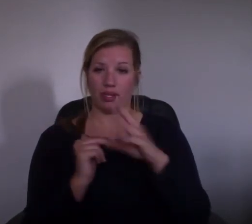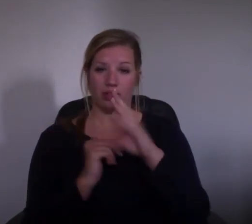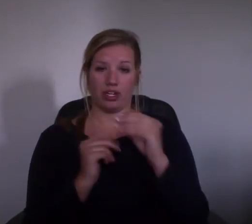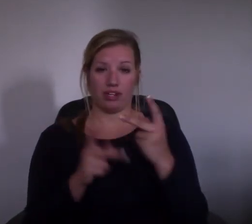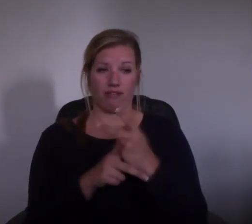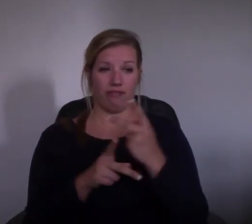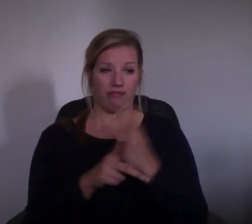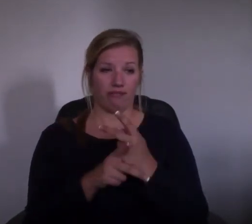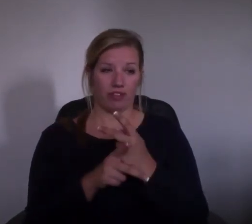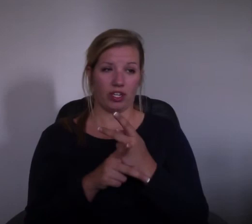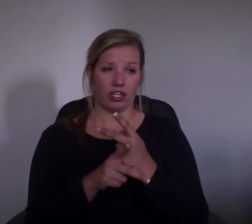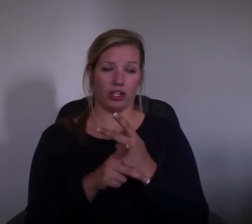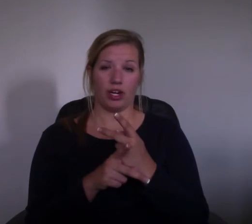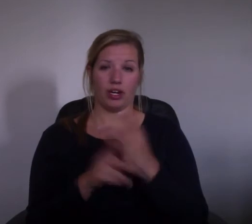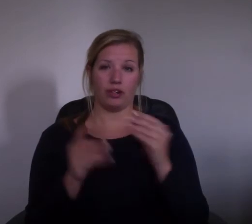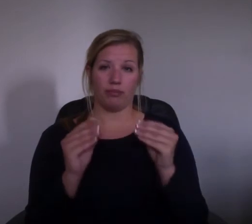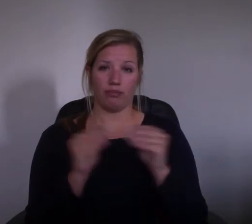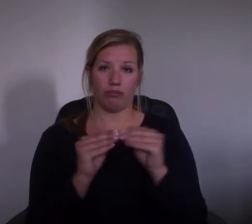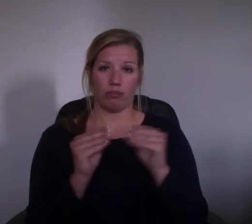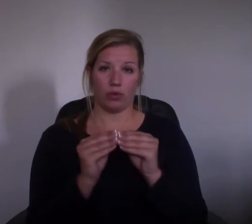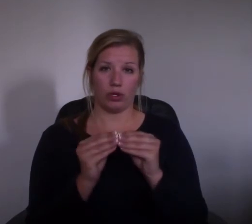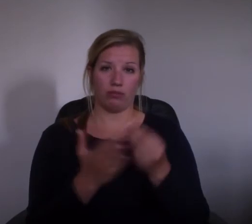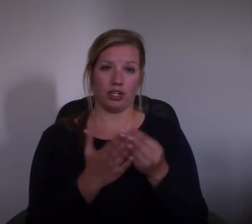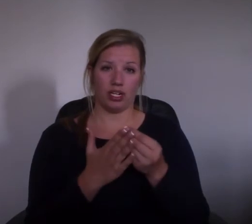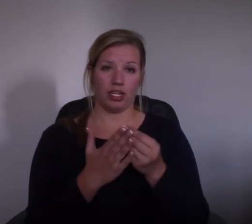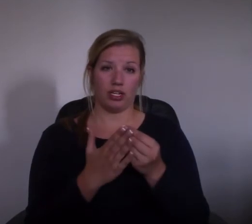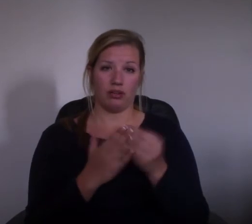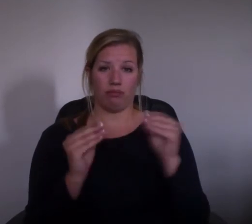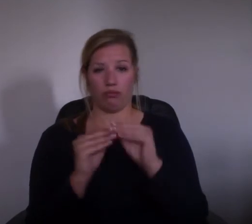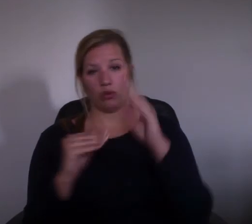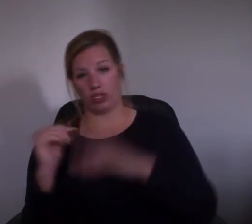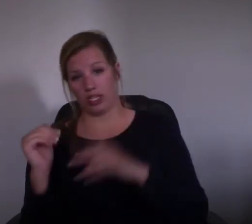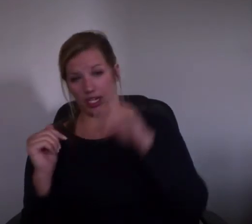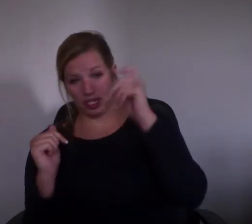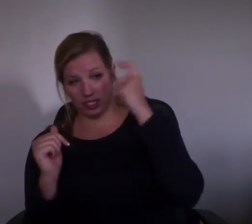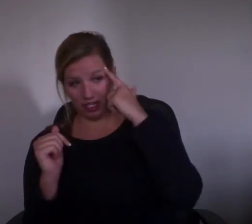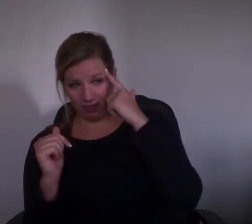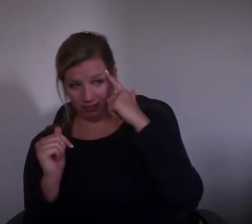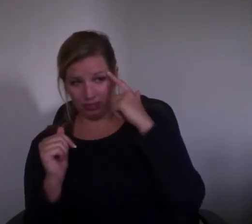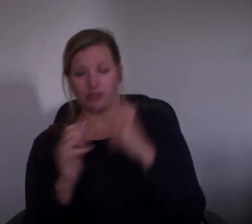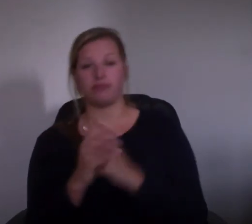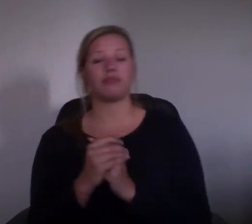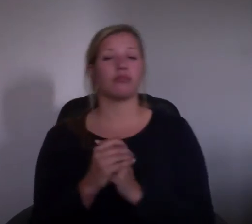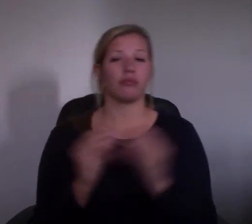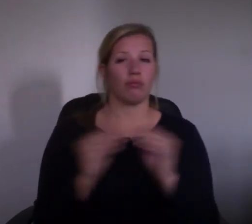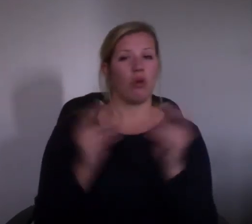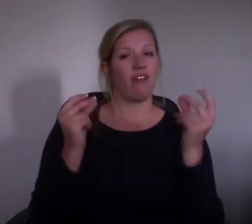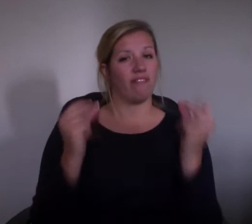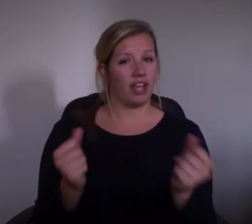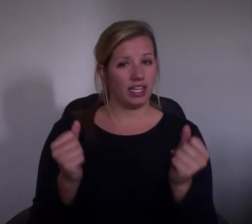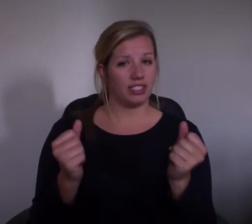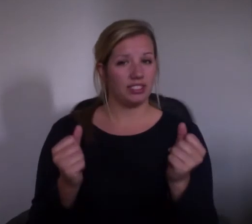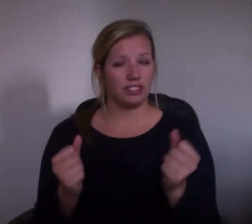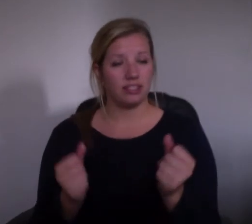quicker than government can. And we have seen from experience, especially after tornadoes, how quickly